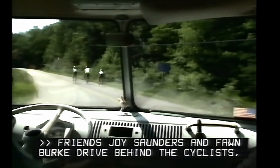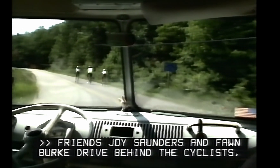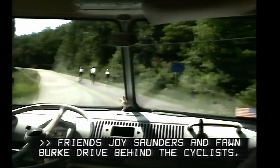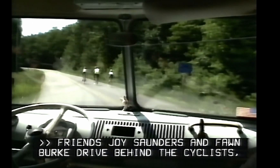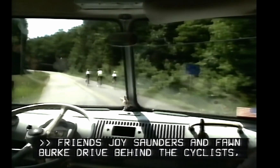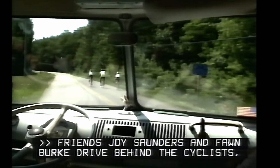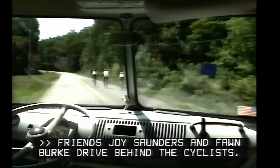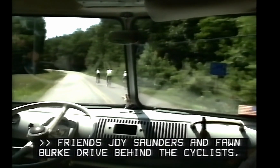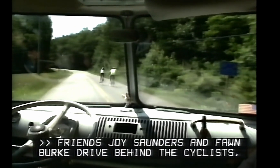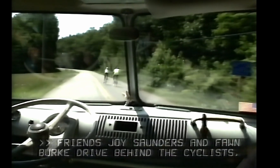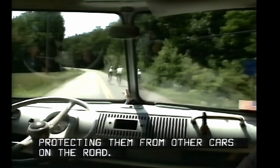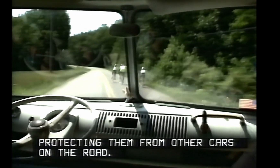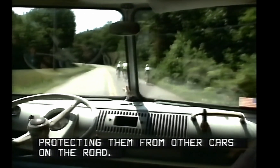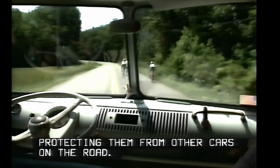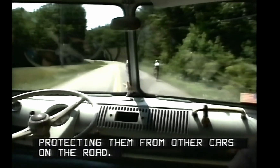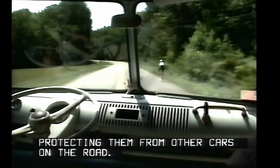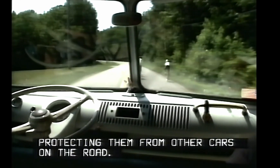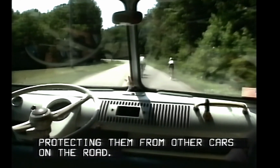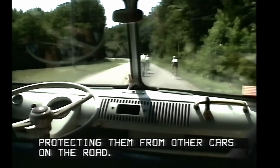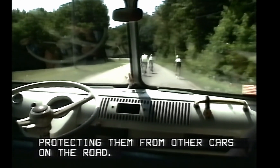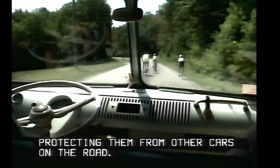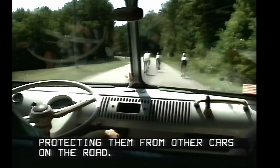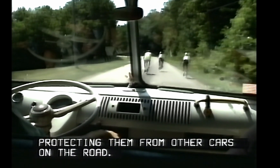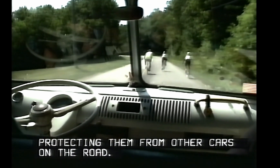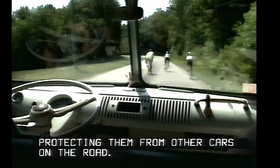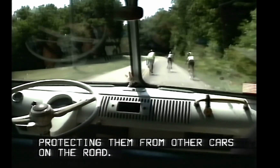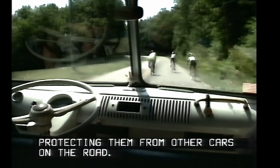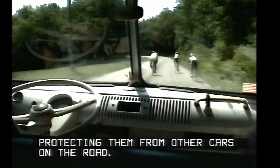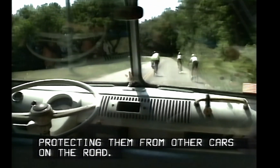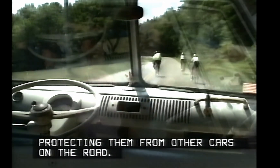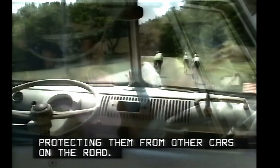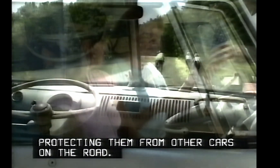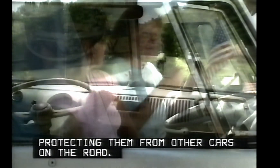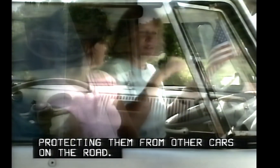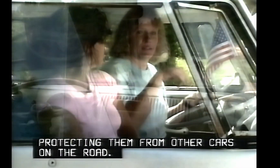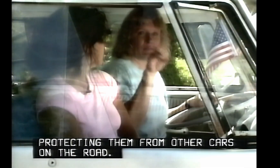I found a baby rabbit in Kentucky, but I let it go with its mother.